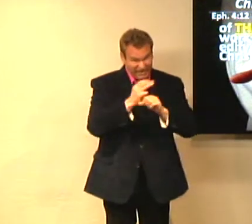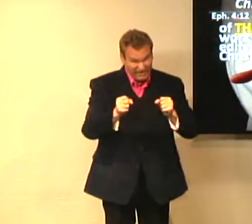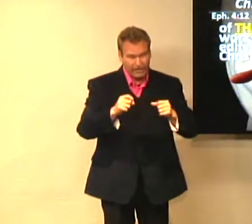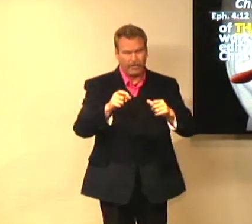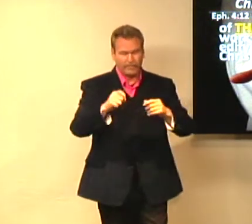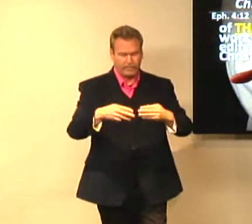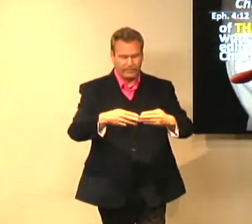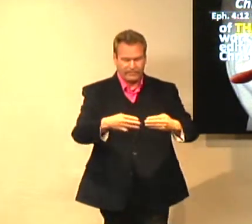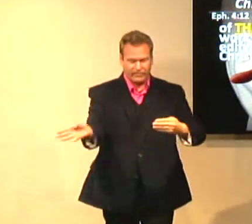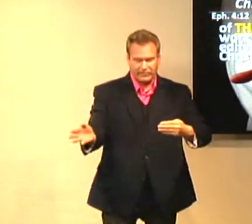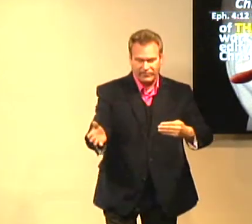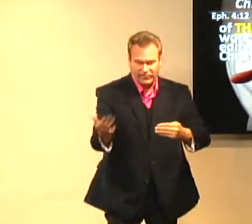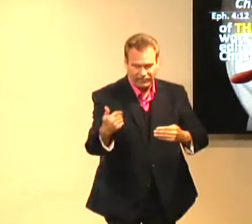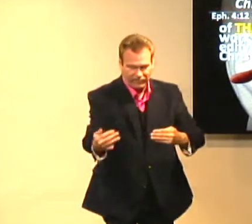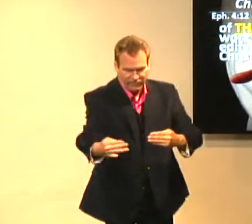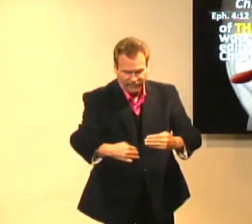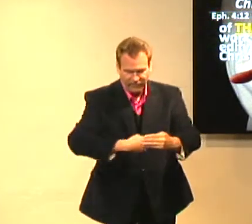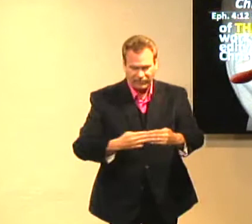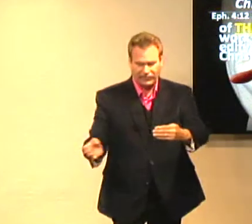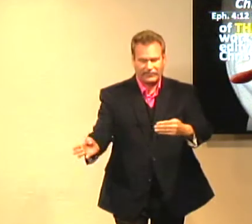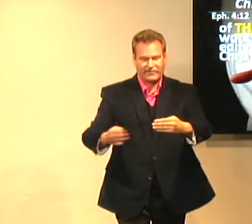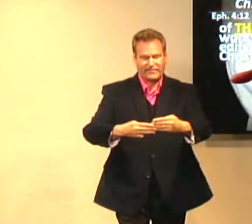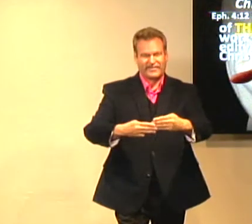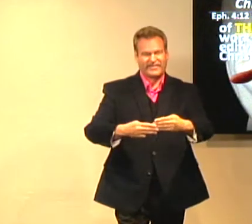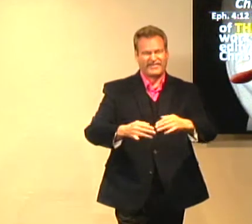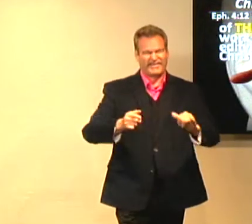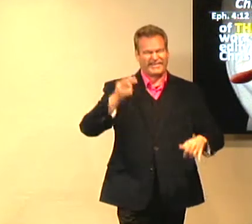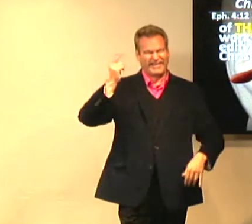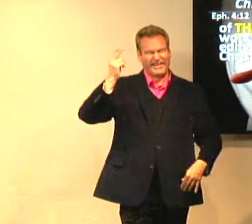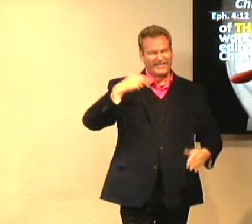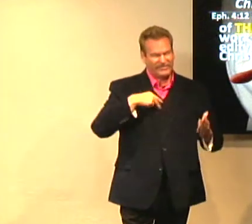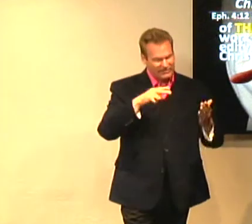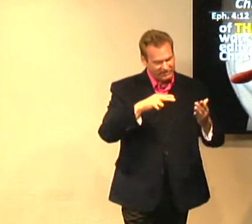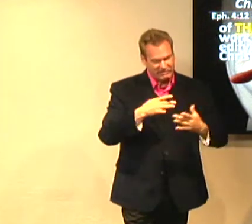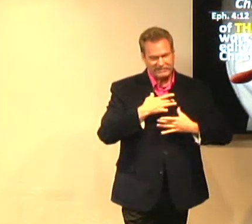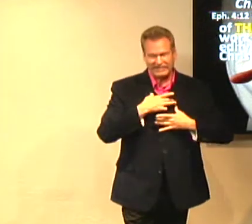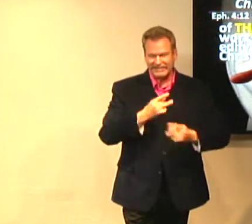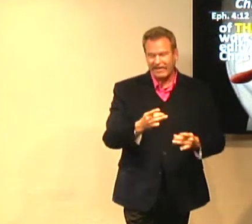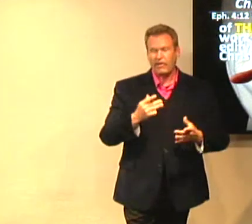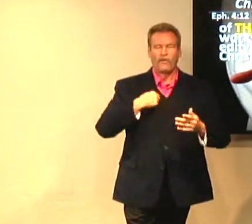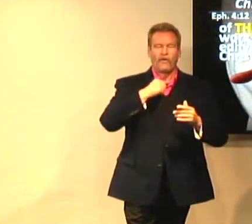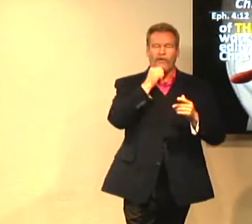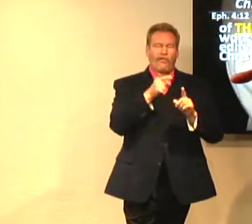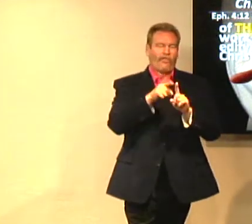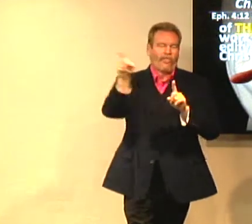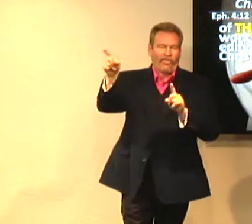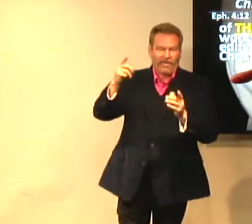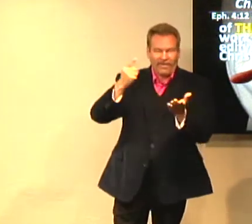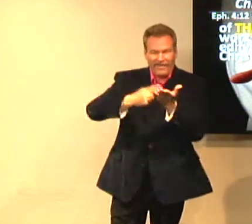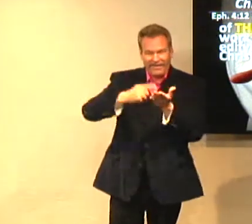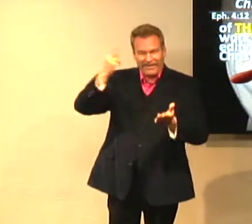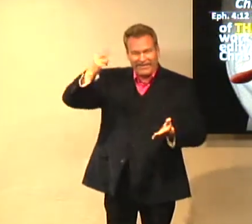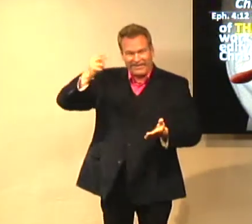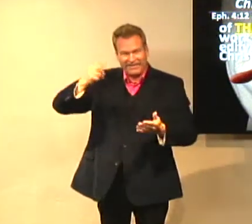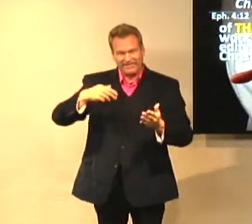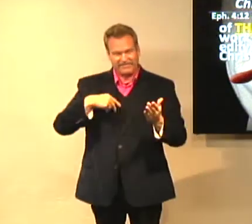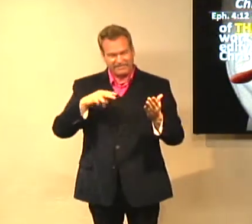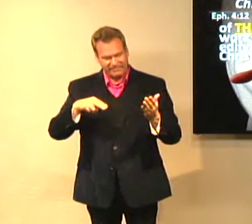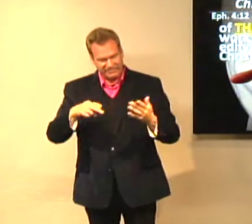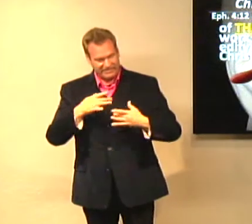And those who did accept Jesus were allowed to come inside the fence and to be with the believers. So this is in the history. I'm